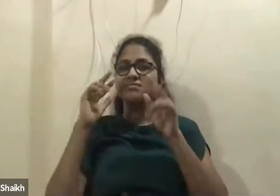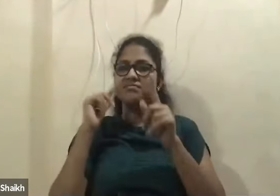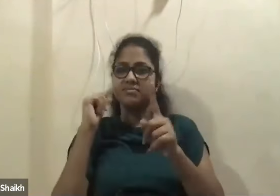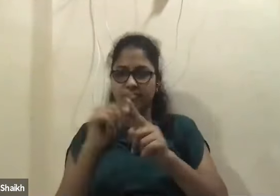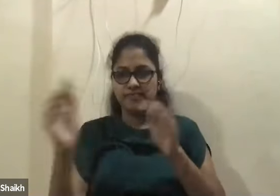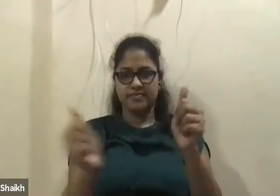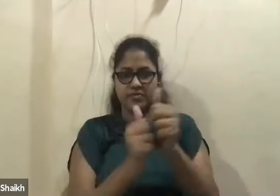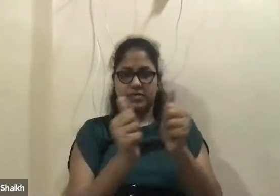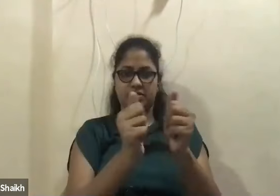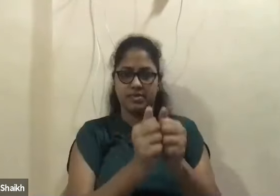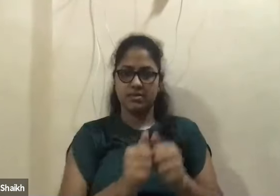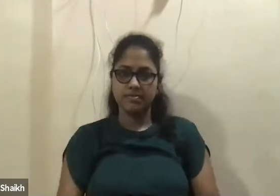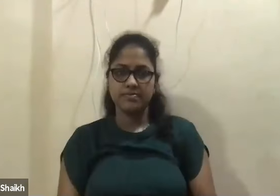Yes. Thank you.